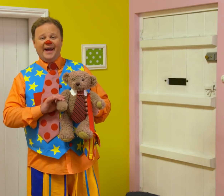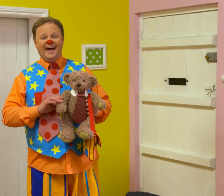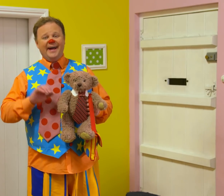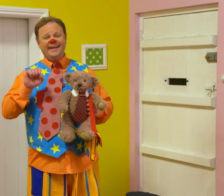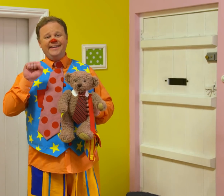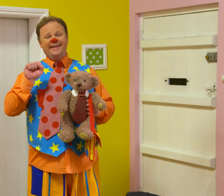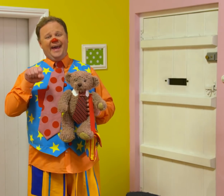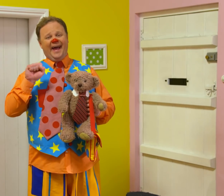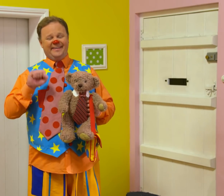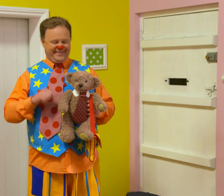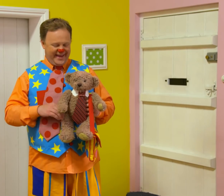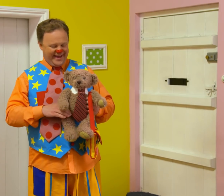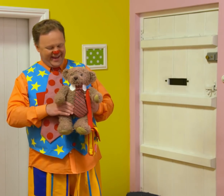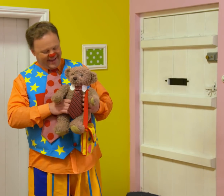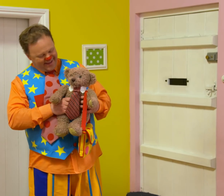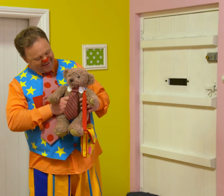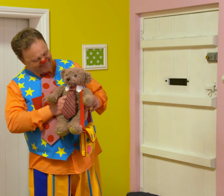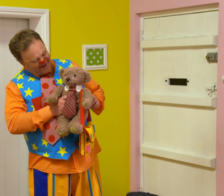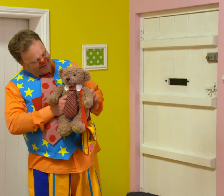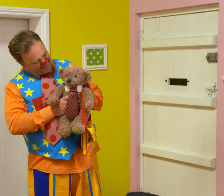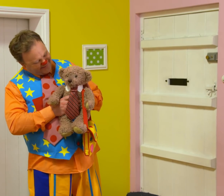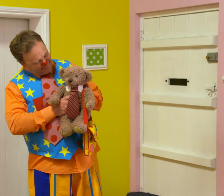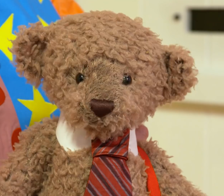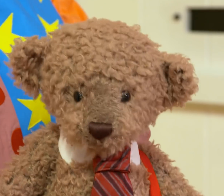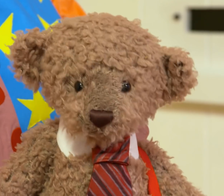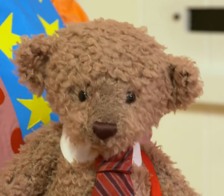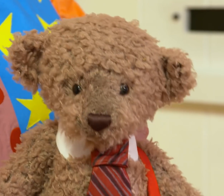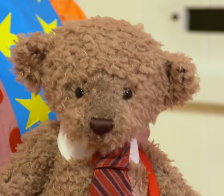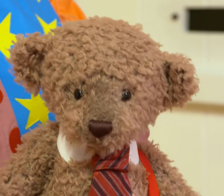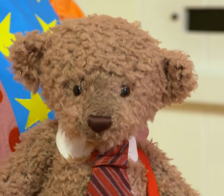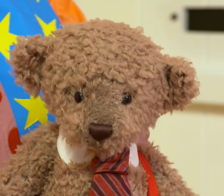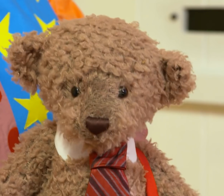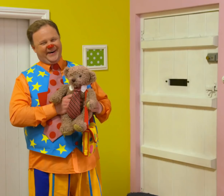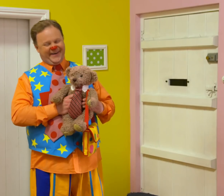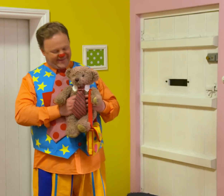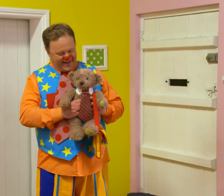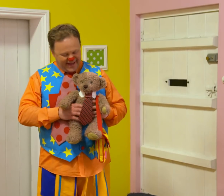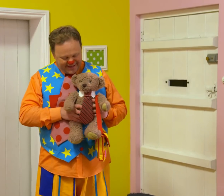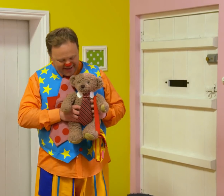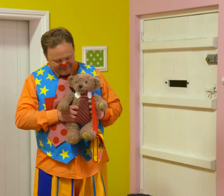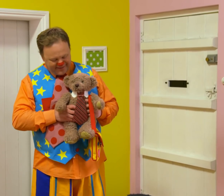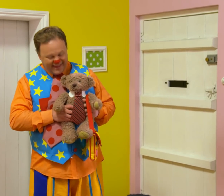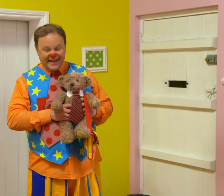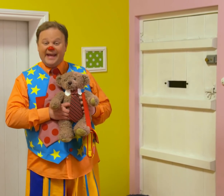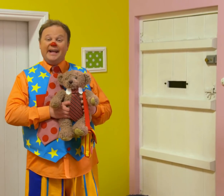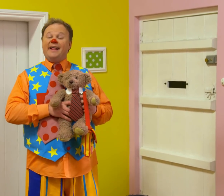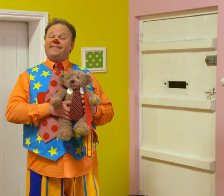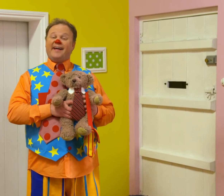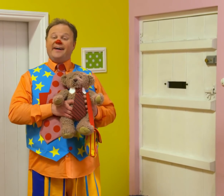Tumble? Yes, he is. Aren't you, Tumble Ted? Oh, come on then. Let's start